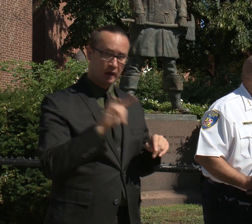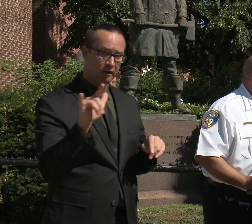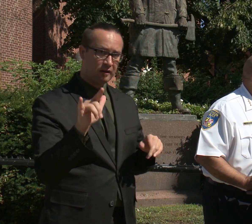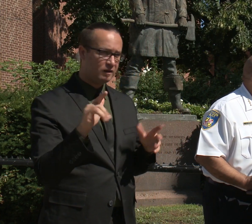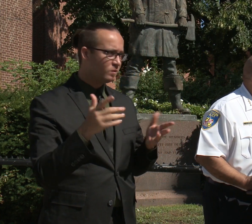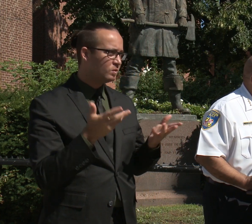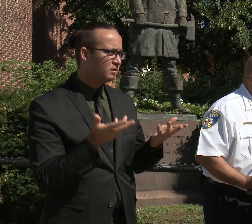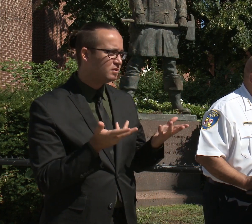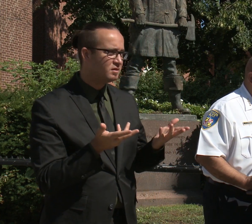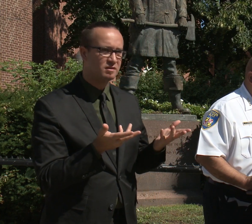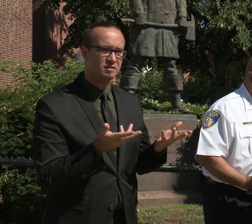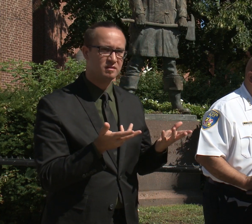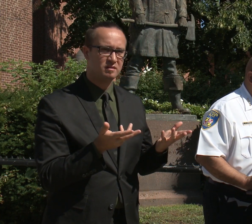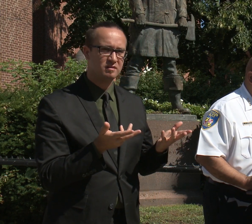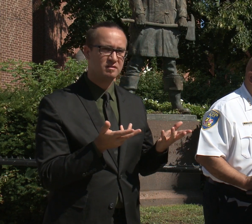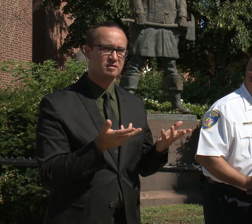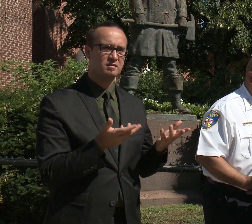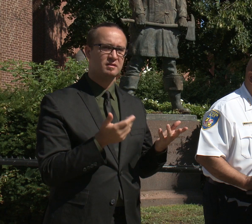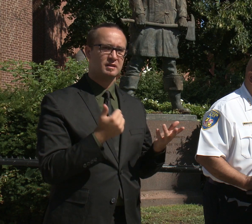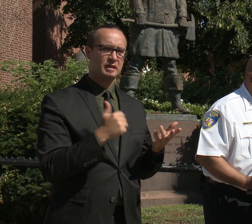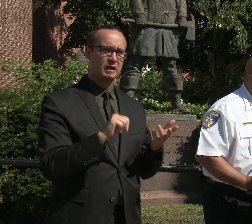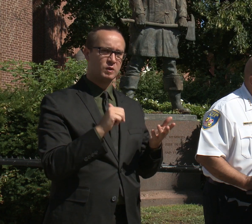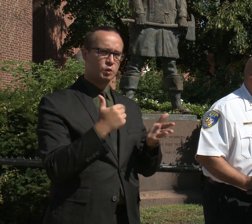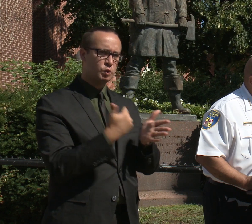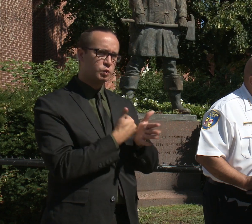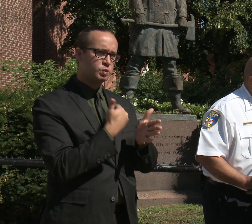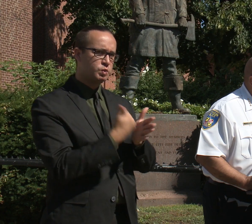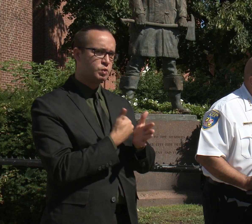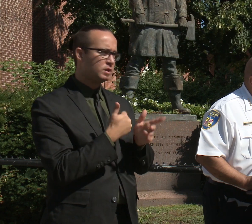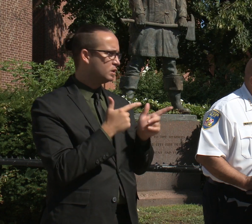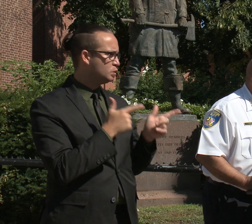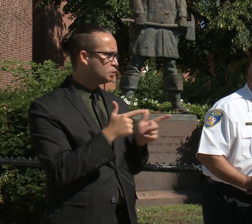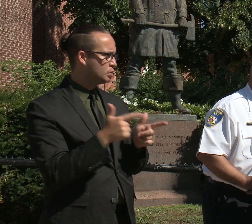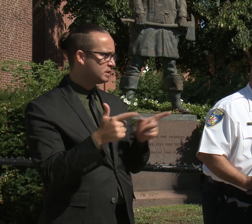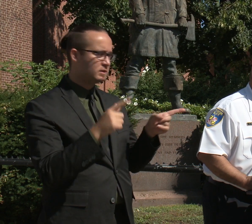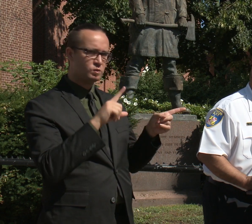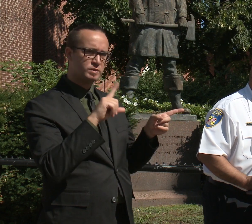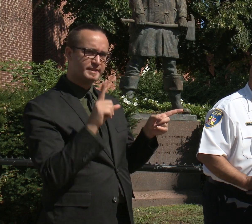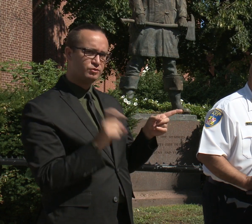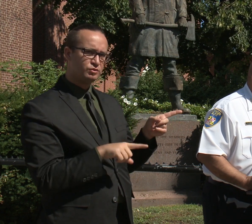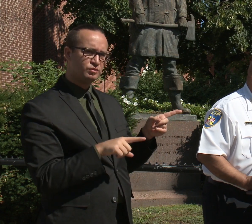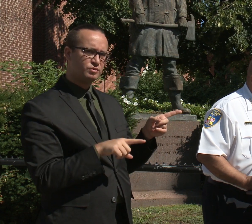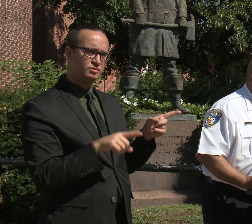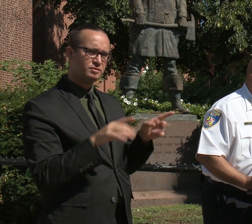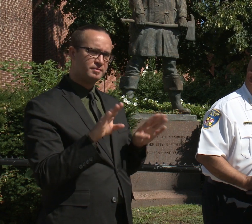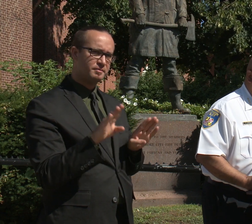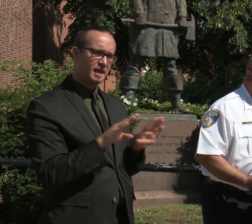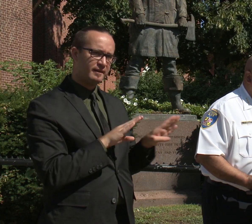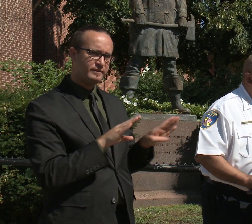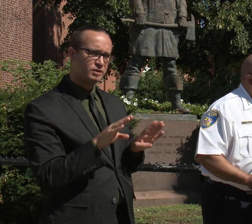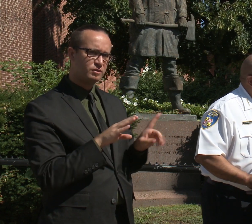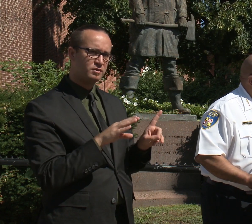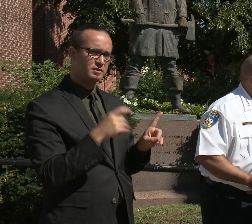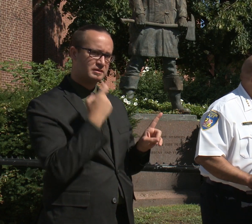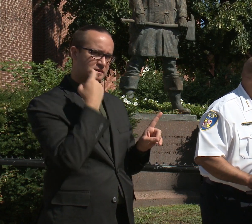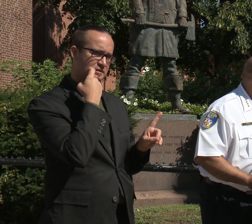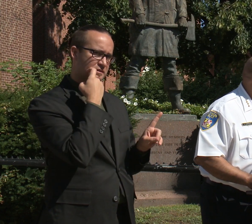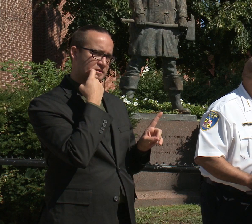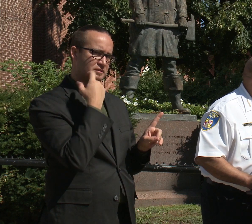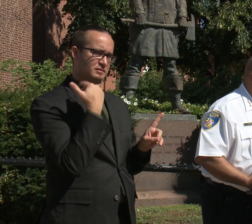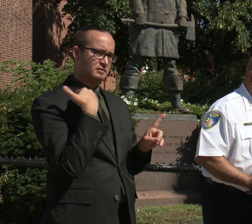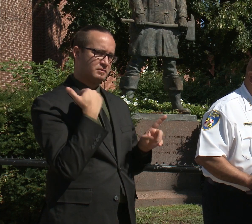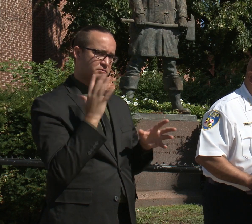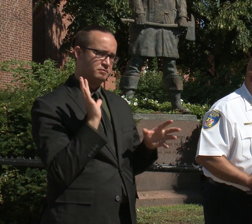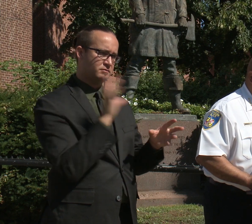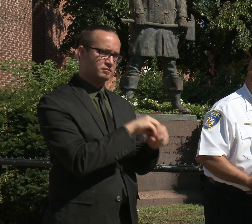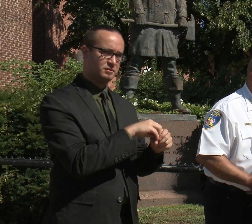on the shooting yesterday involving the person who was experiencing a behavioral crisis in Northeast Baltimore? There's no new update.